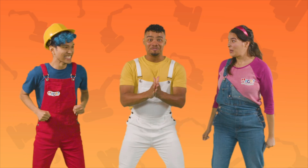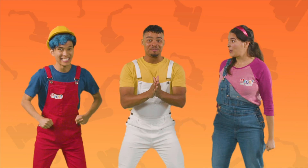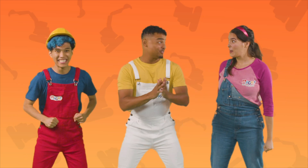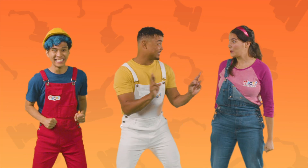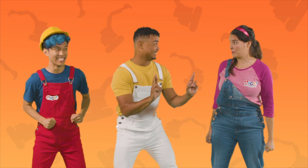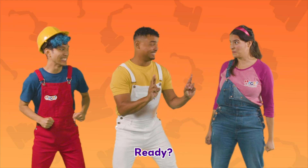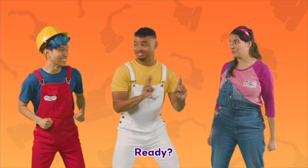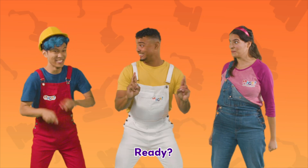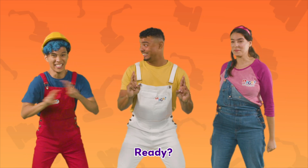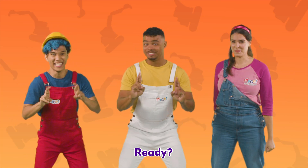Ready?